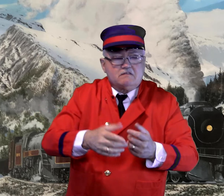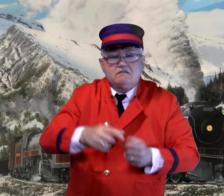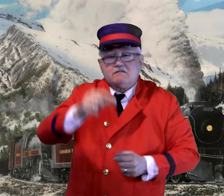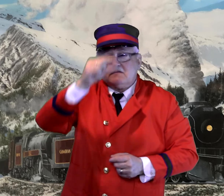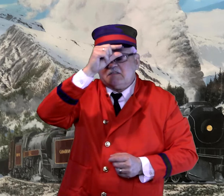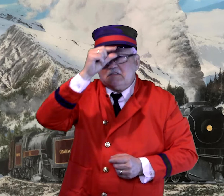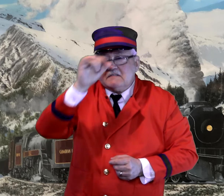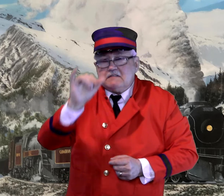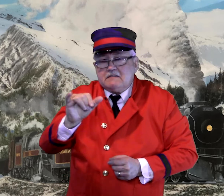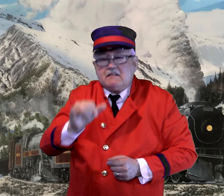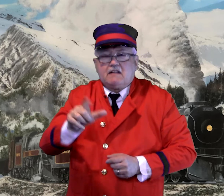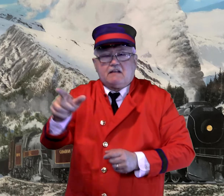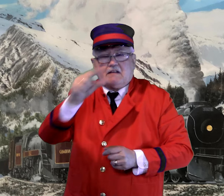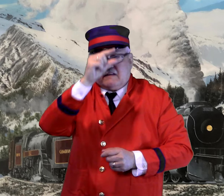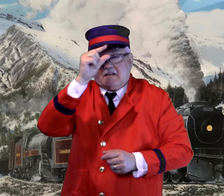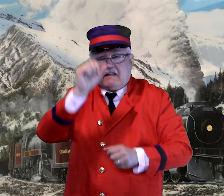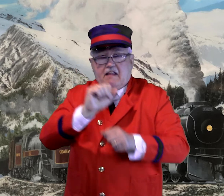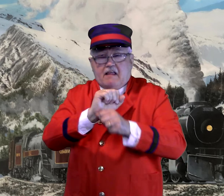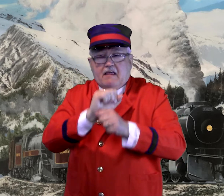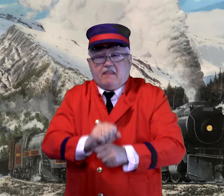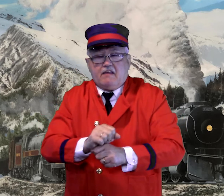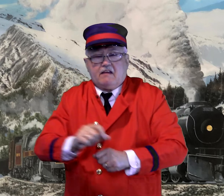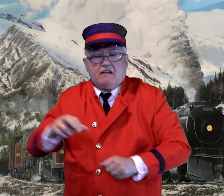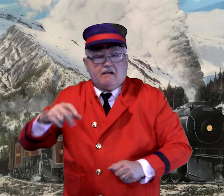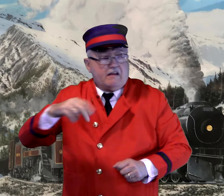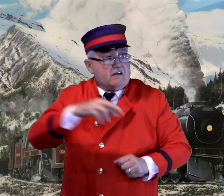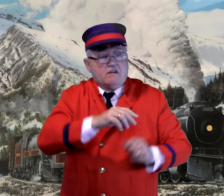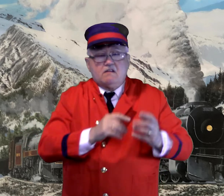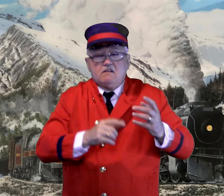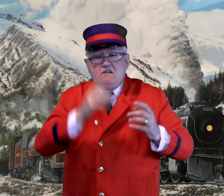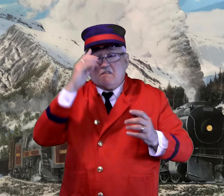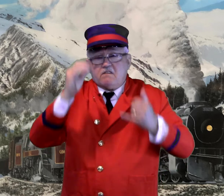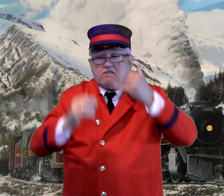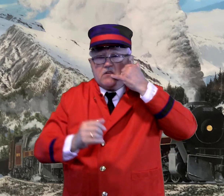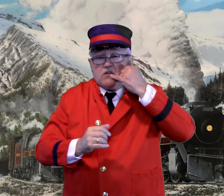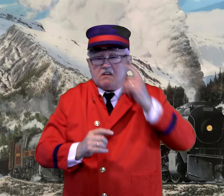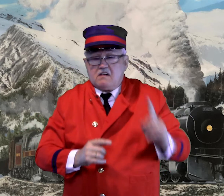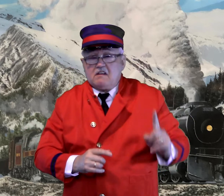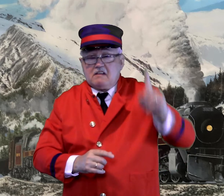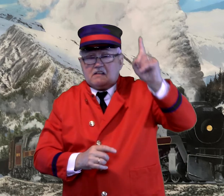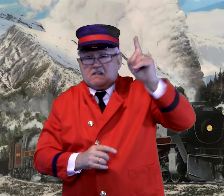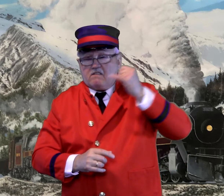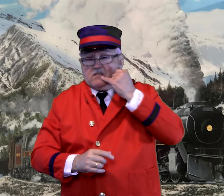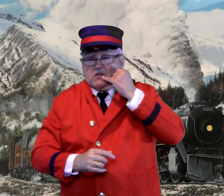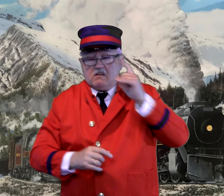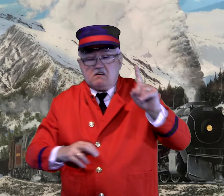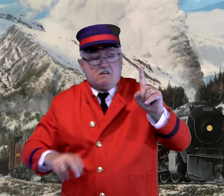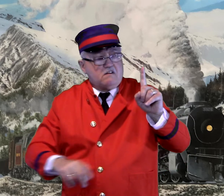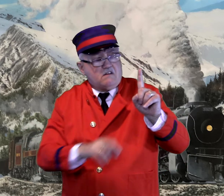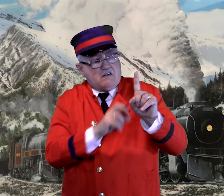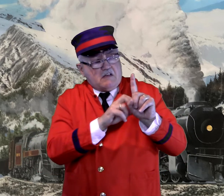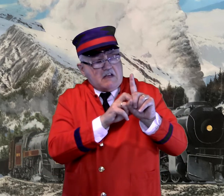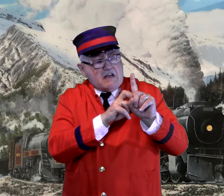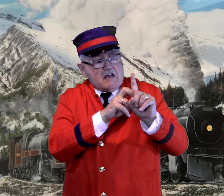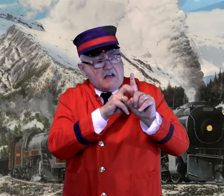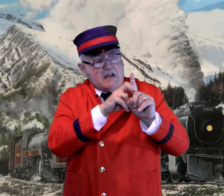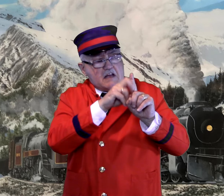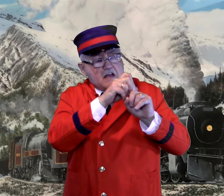assistance." And the conductor, as was the custom of the day, went over beside the rail line and scampered up a